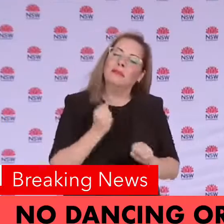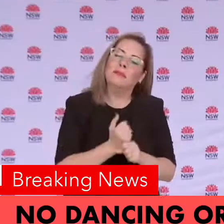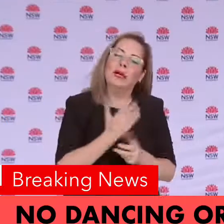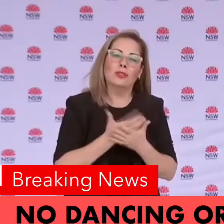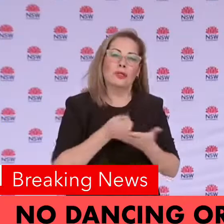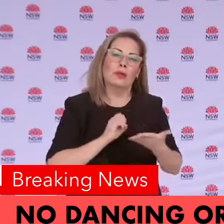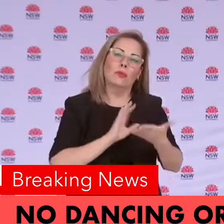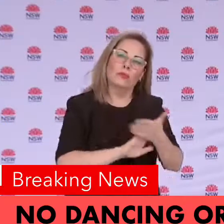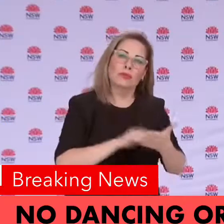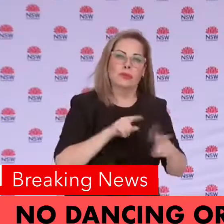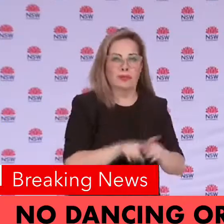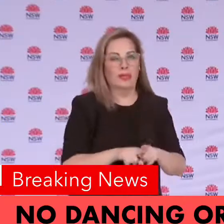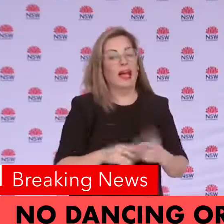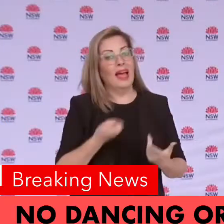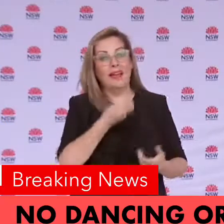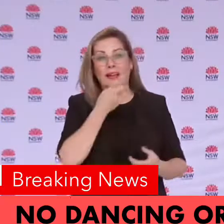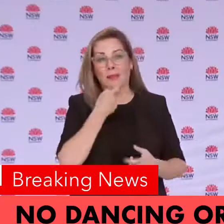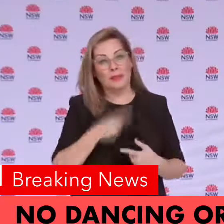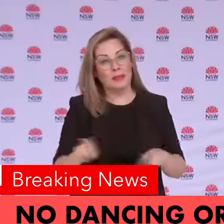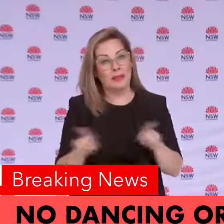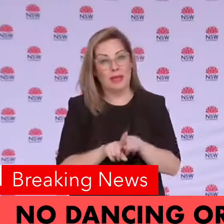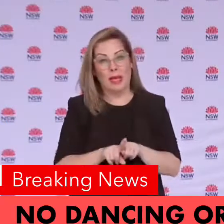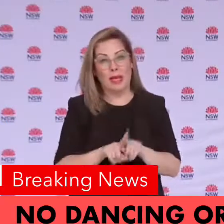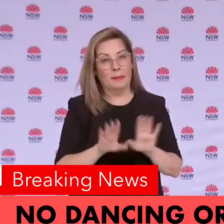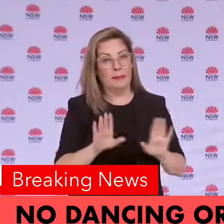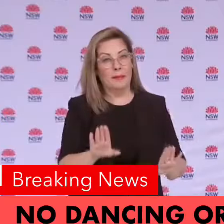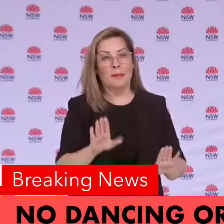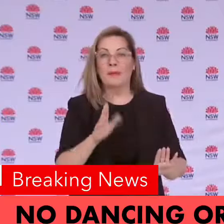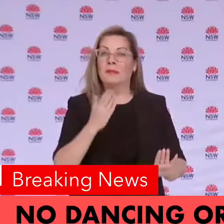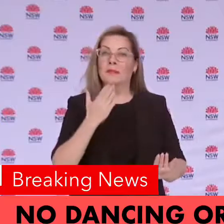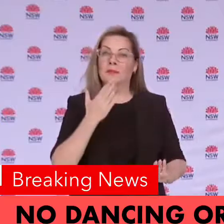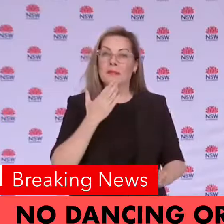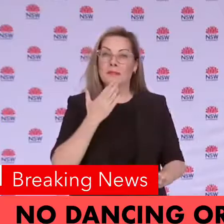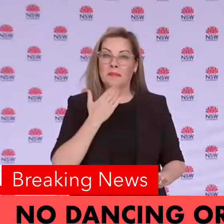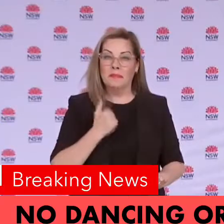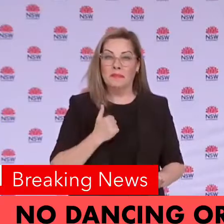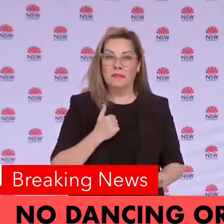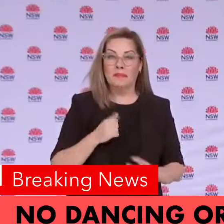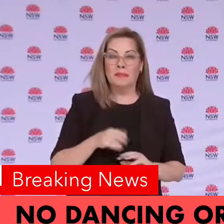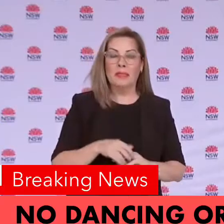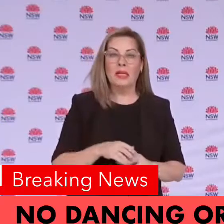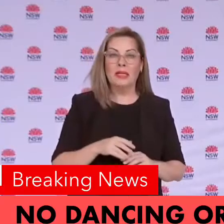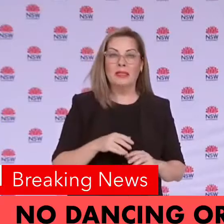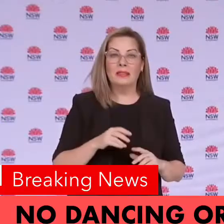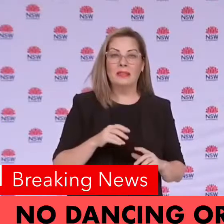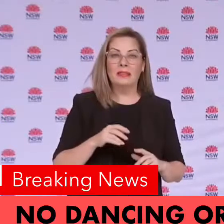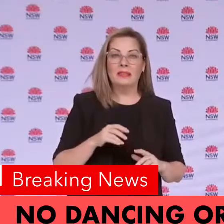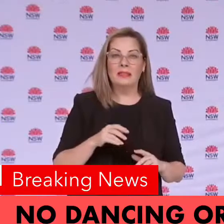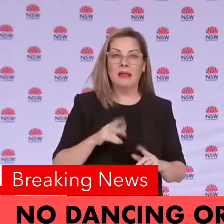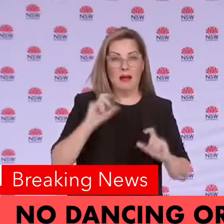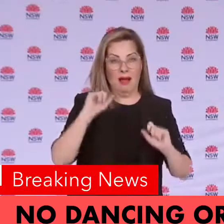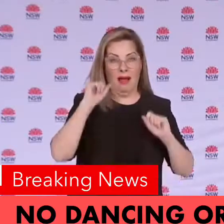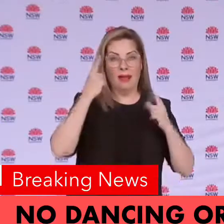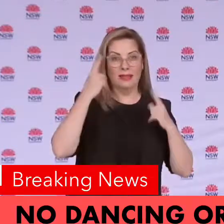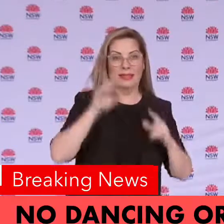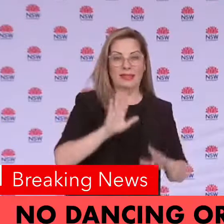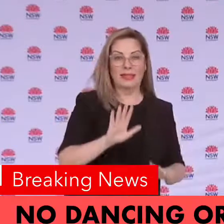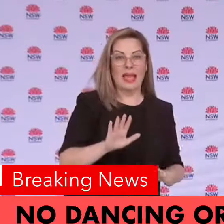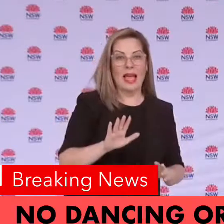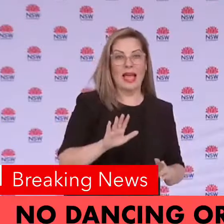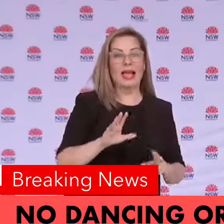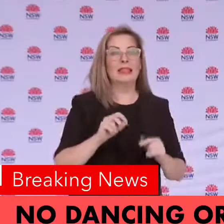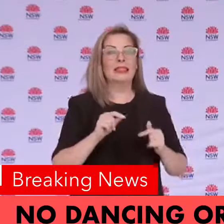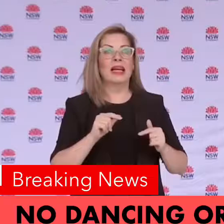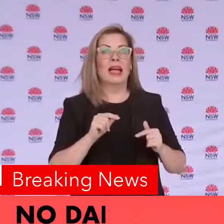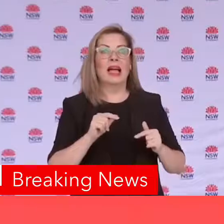that, again, as per yesterday, if people could understand how they could access their private providers, our contact tracing staff